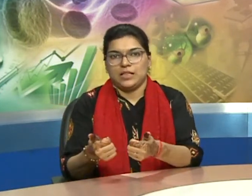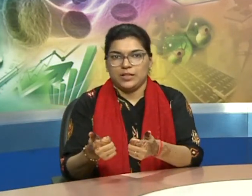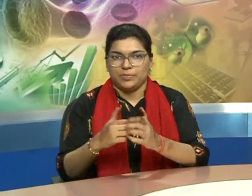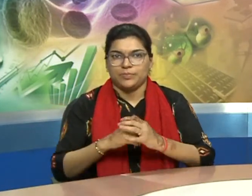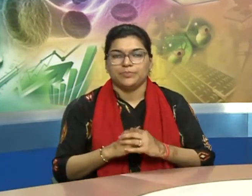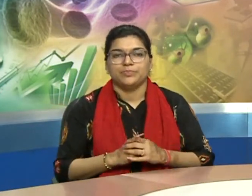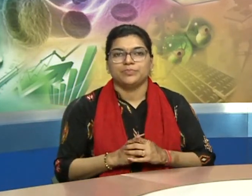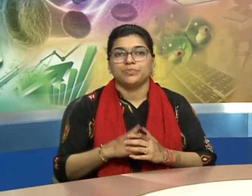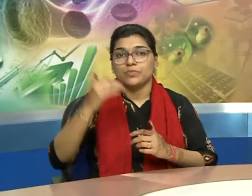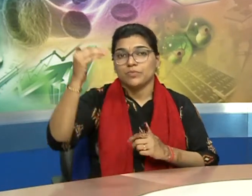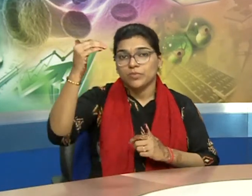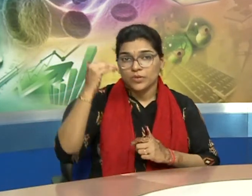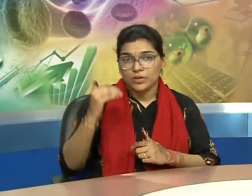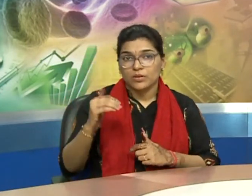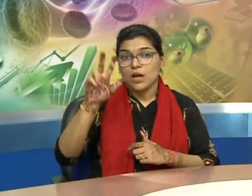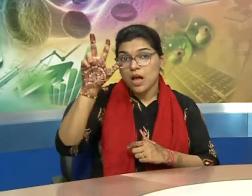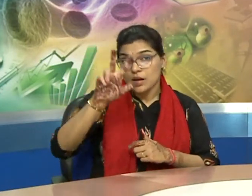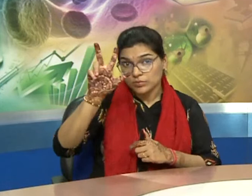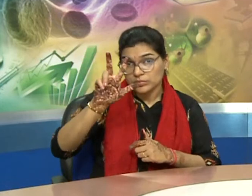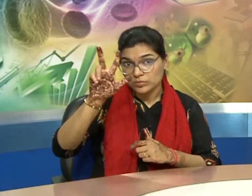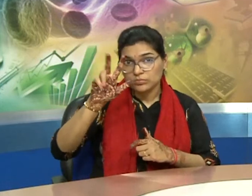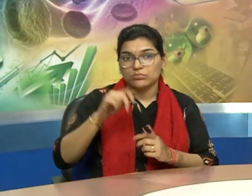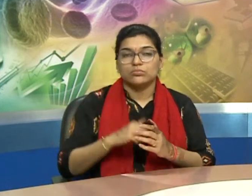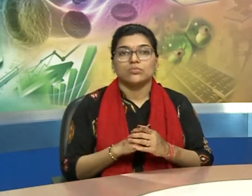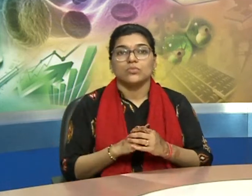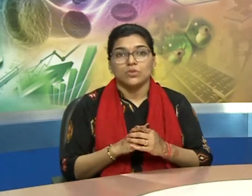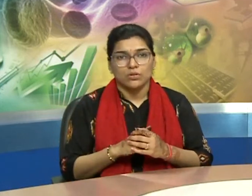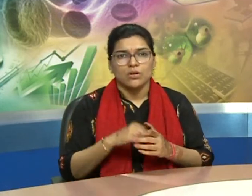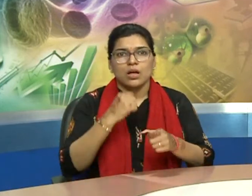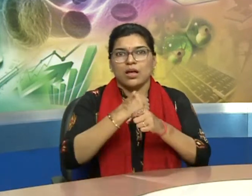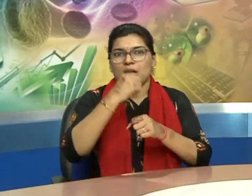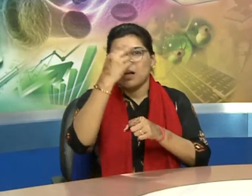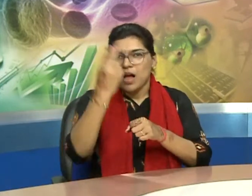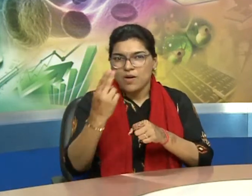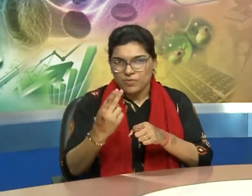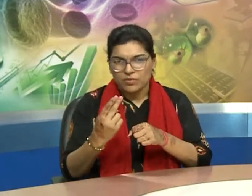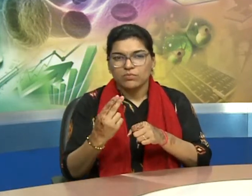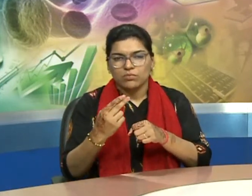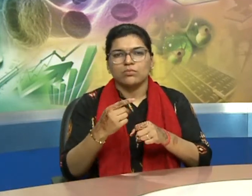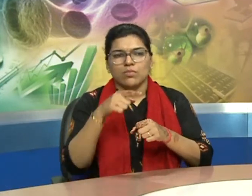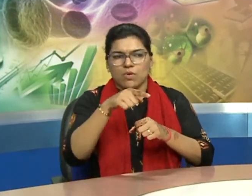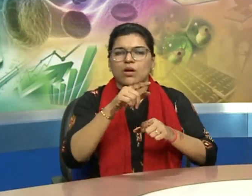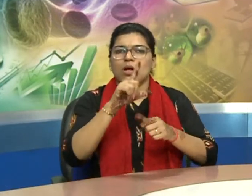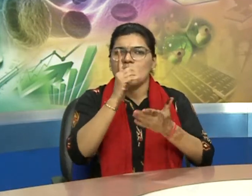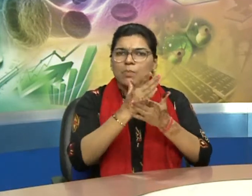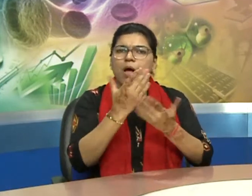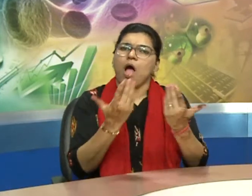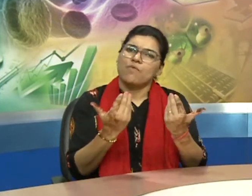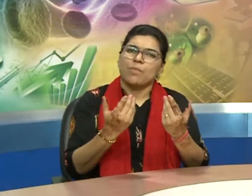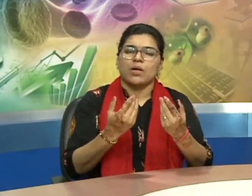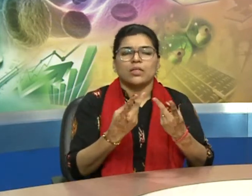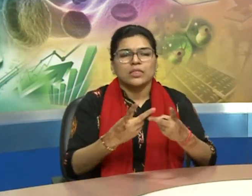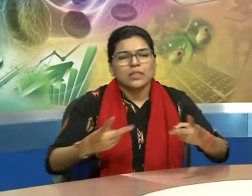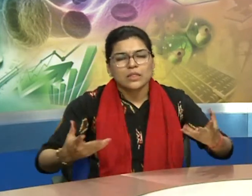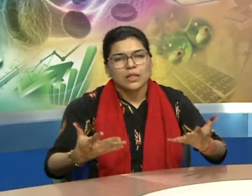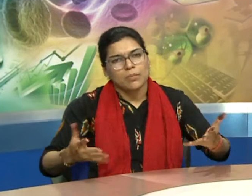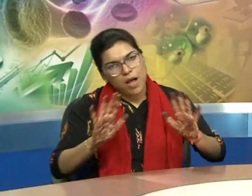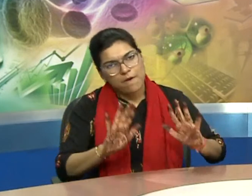library people. The eighth service which is provided by library